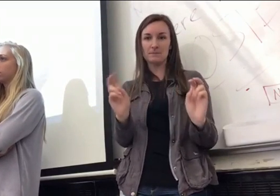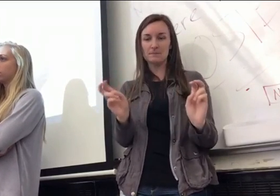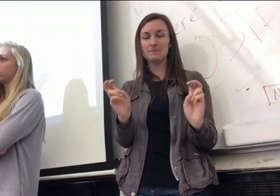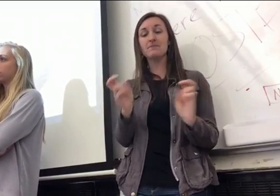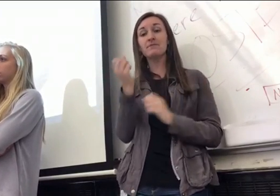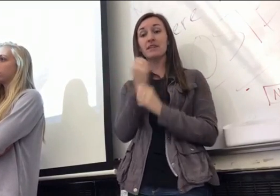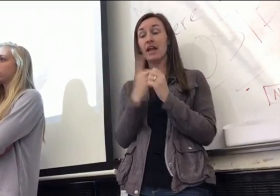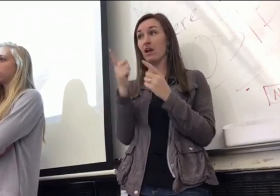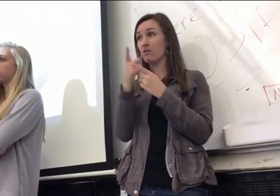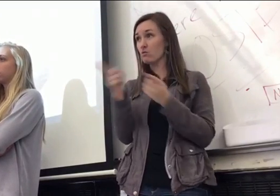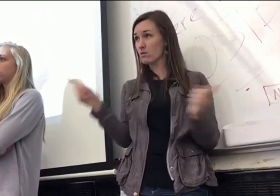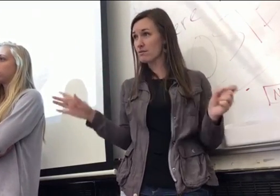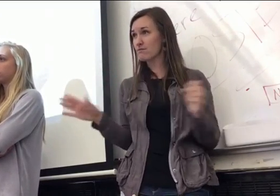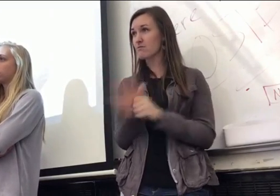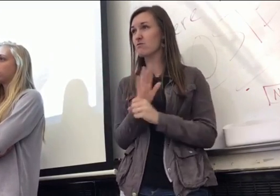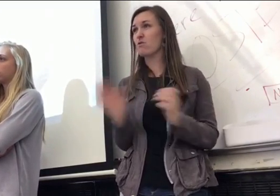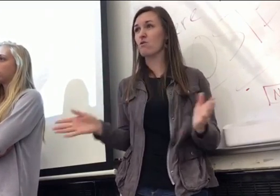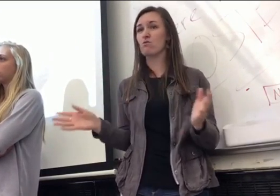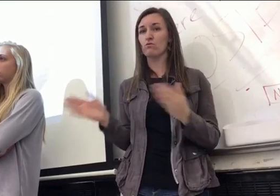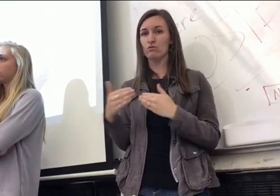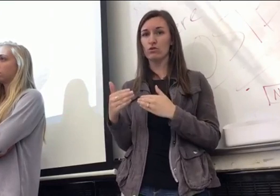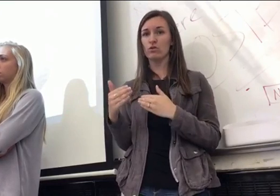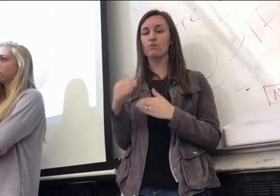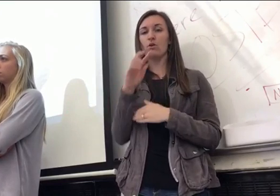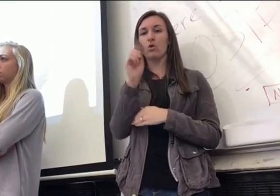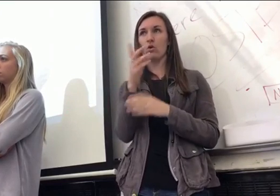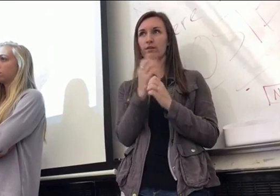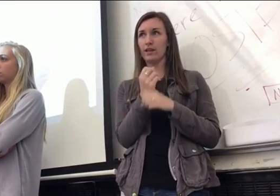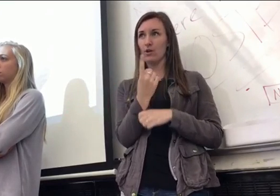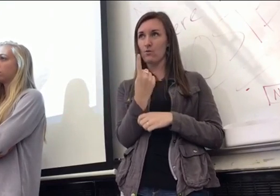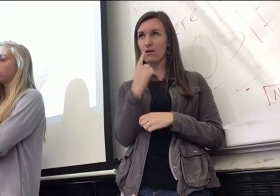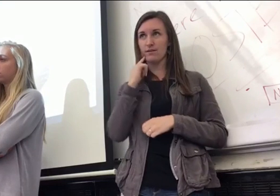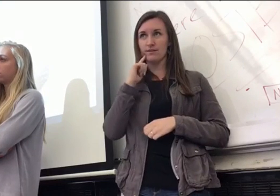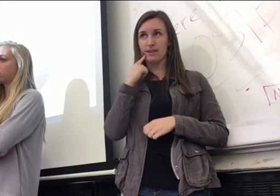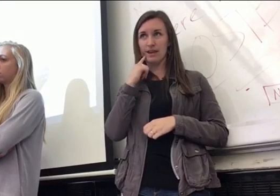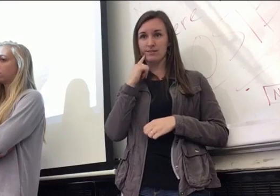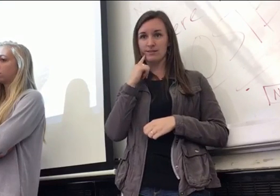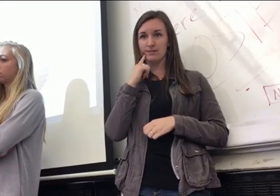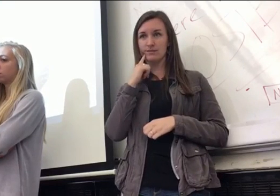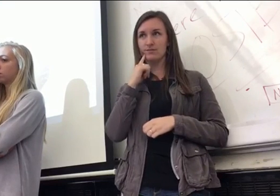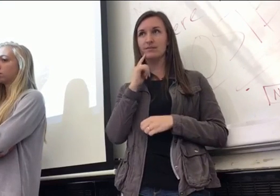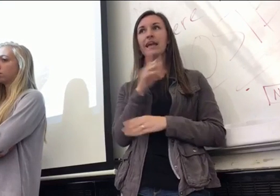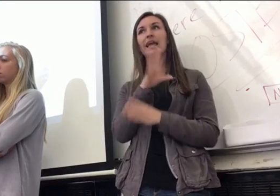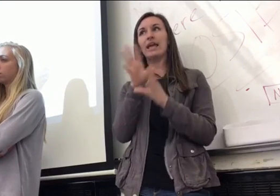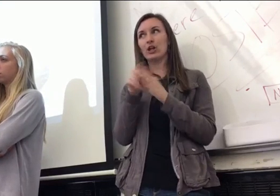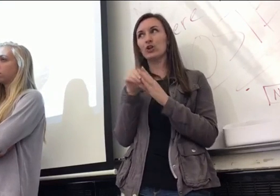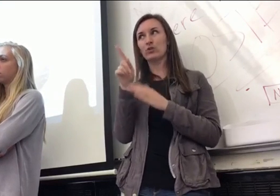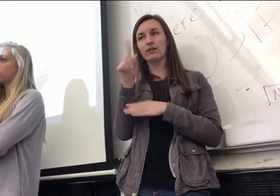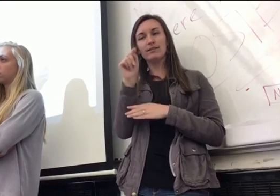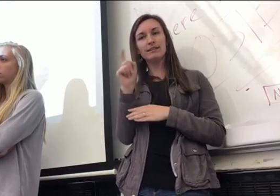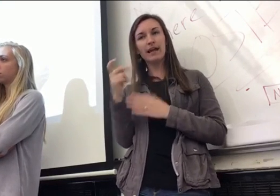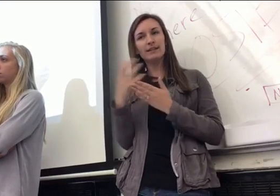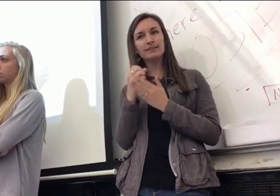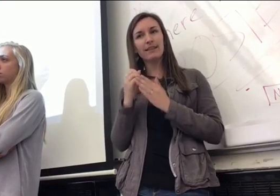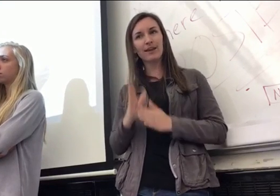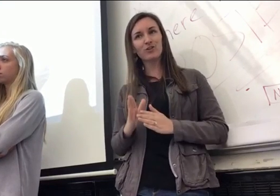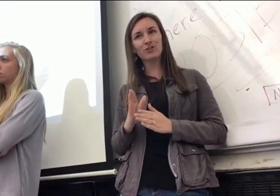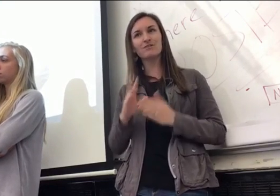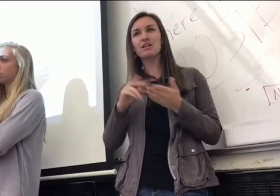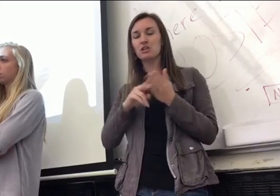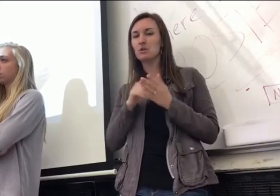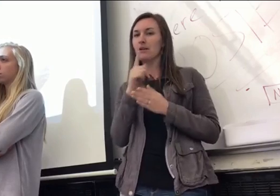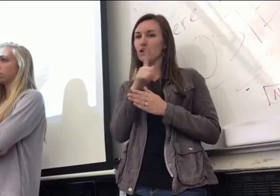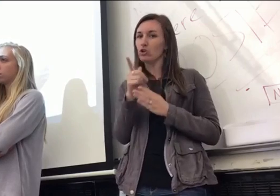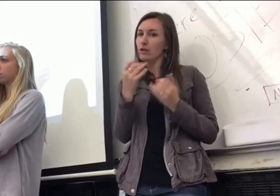the whole room, including tax collectors, only get 1 piece of candy. Okay? Because Miss Ray needs candy for other people too.